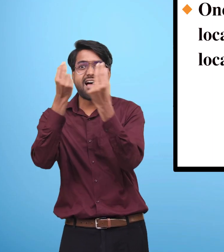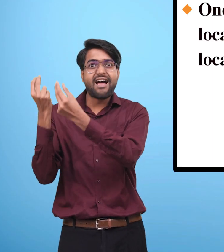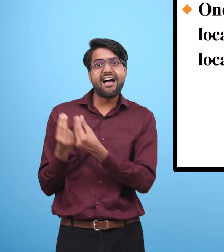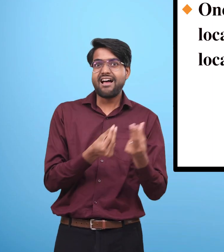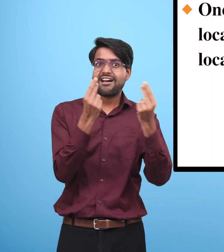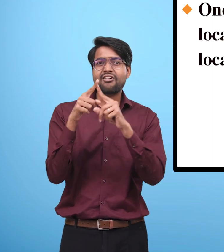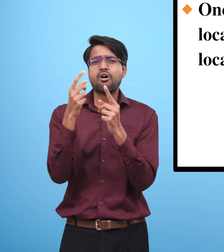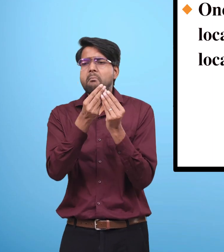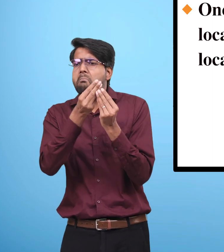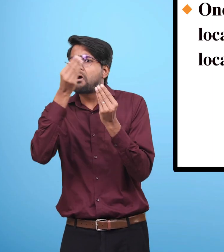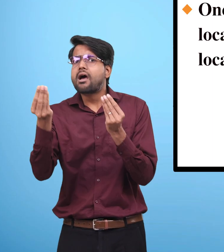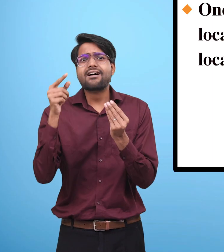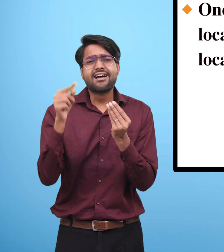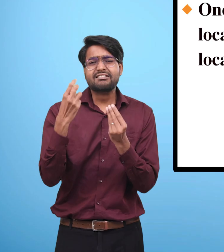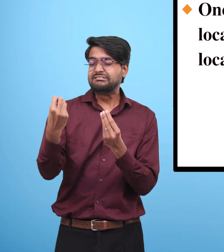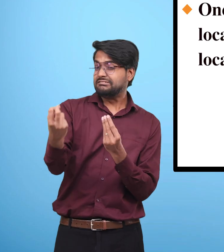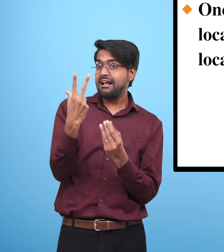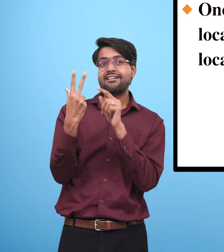close to Orion.